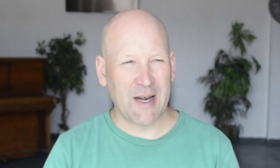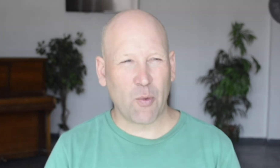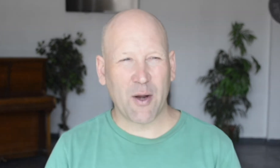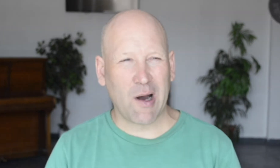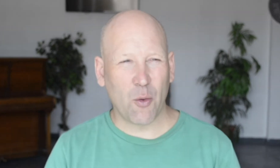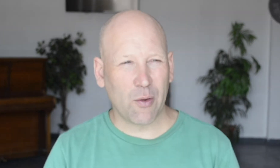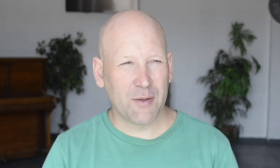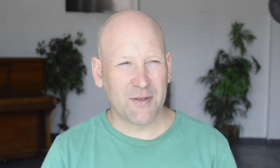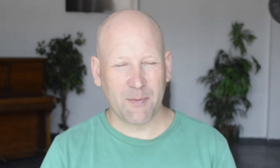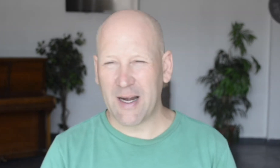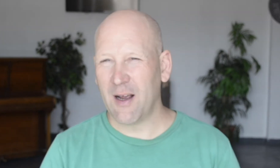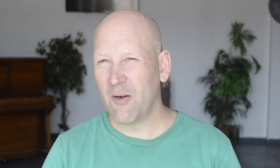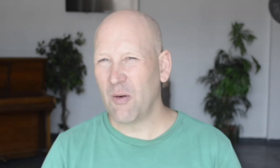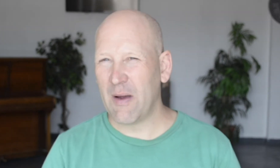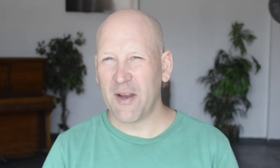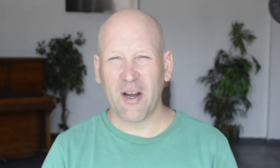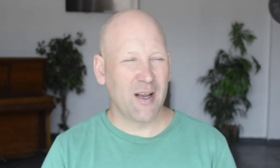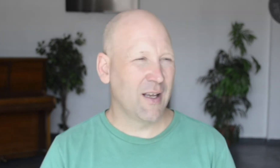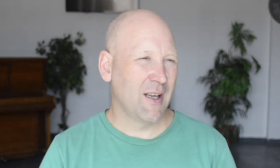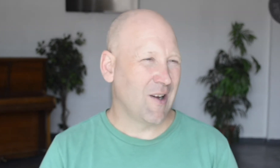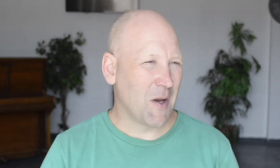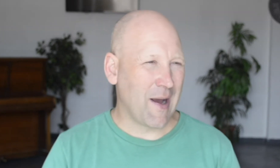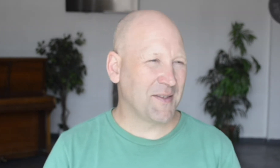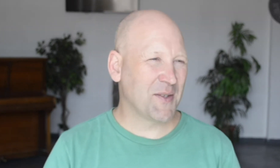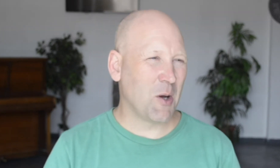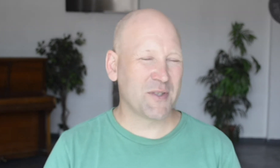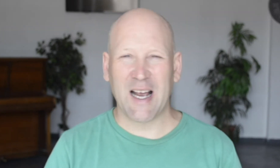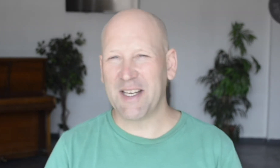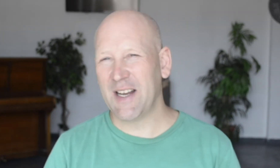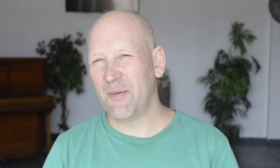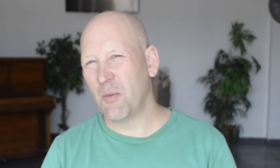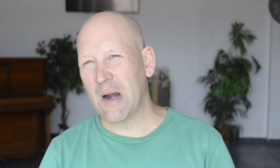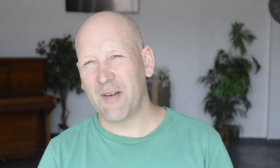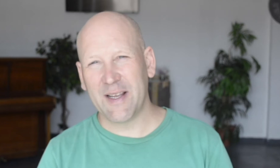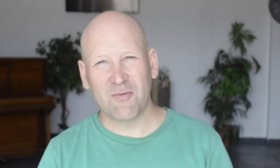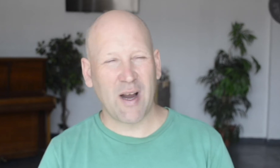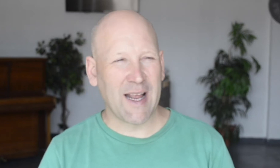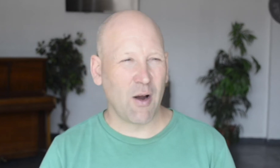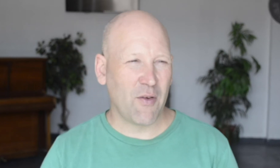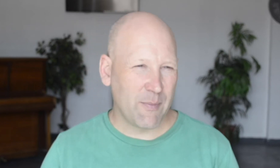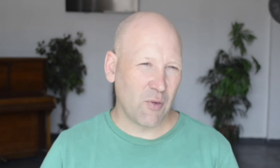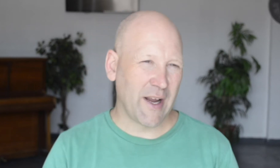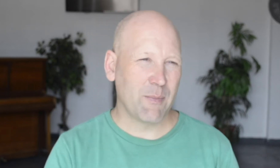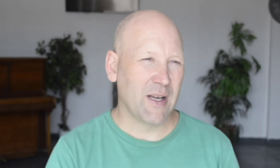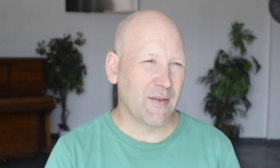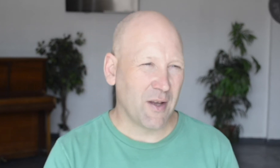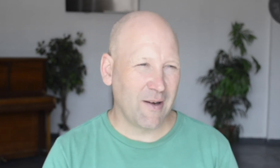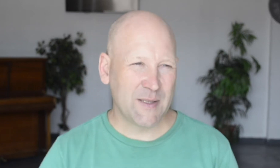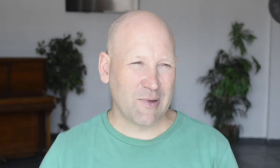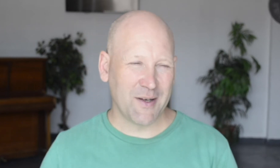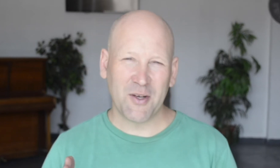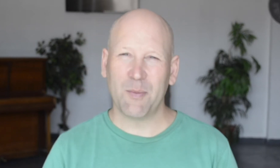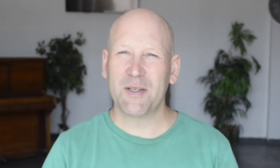It doesn't matter where you are in the world. It doesn't matter whether you're on a mountaintop, sat in your living room, wherever it is right now. If I pray, I believe that the